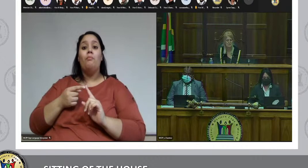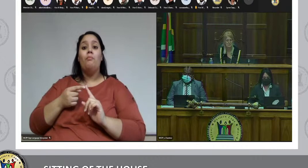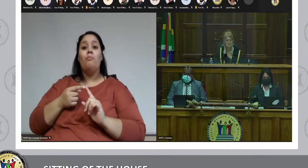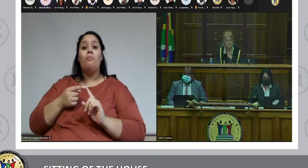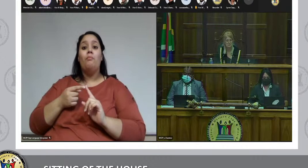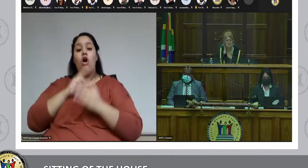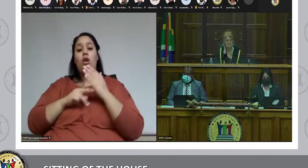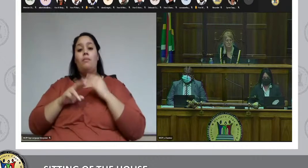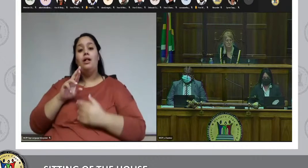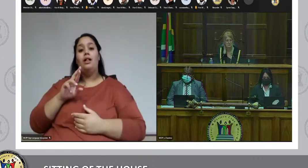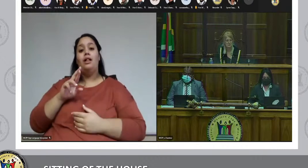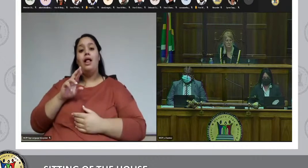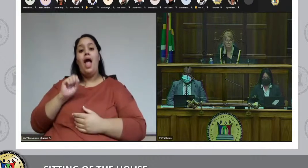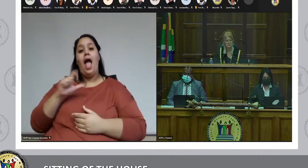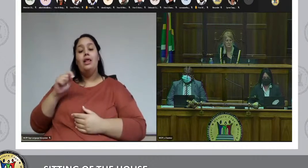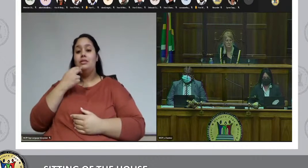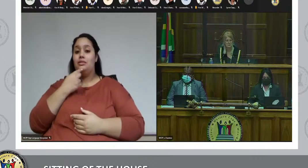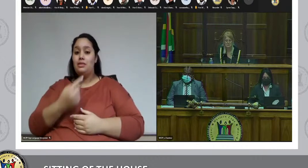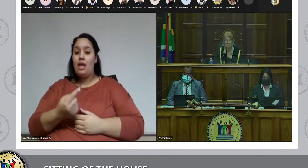Regan is asking of